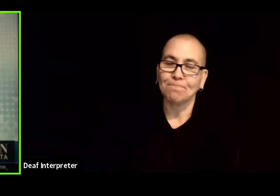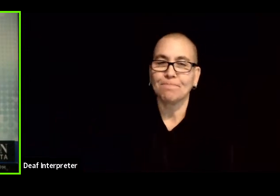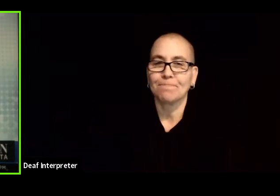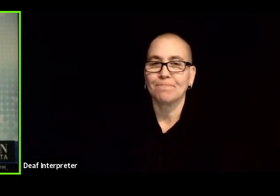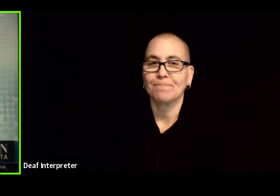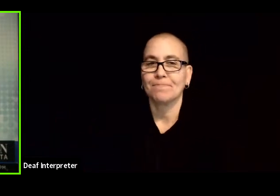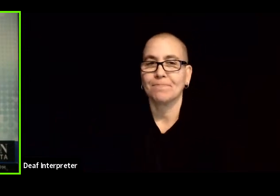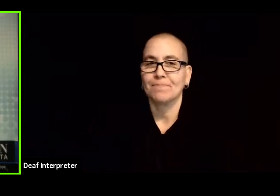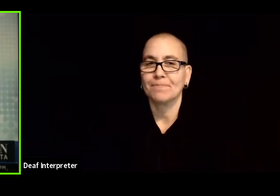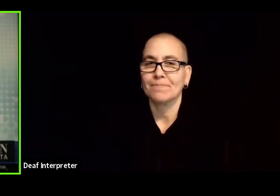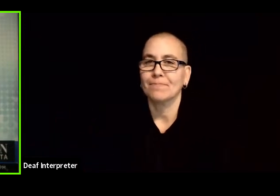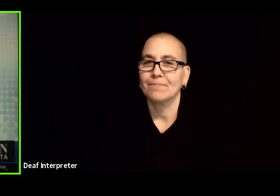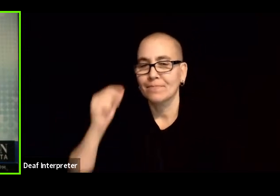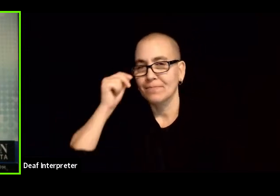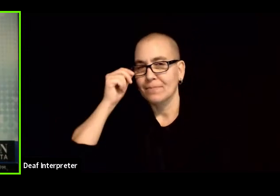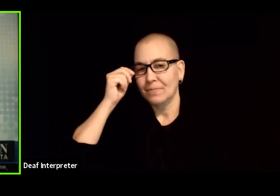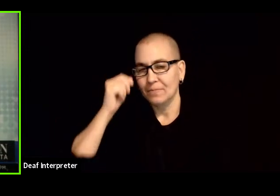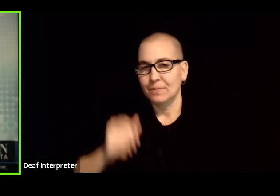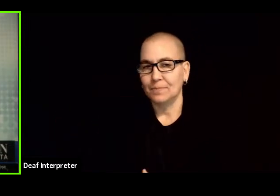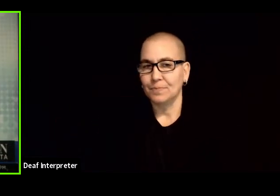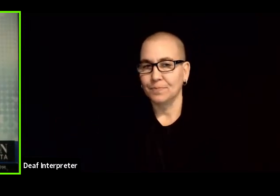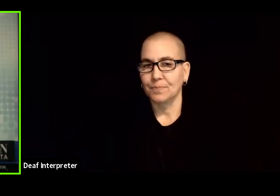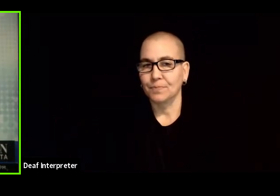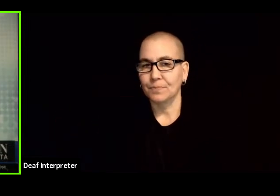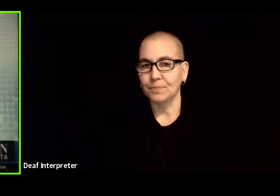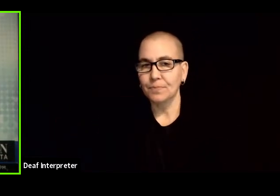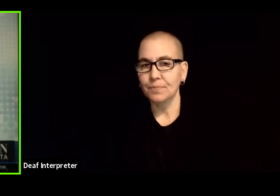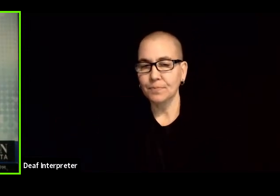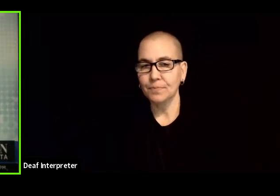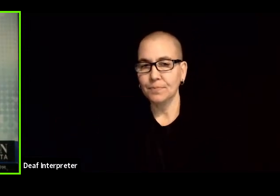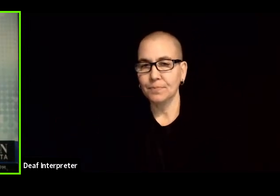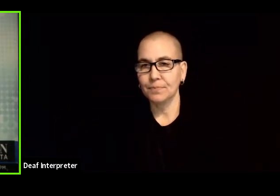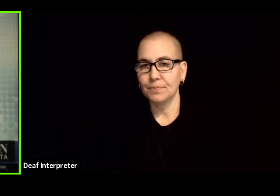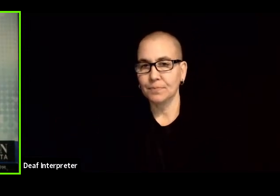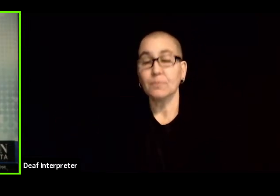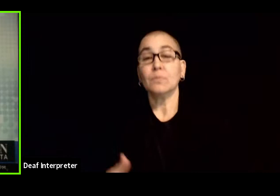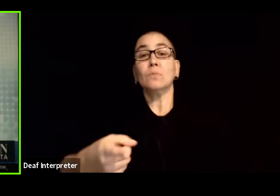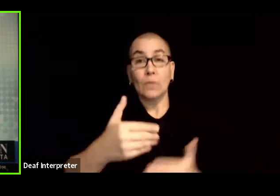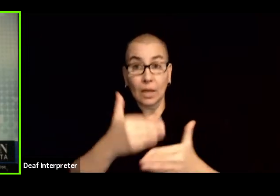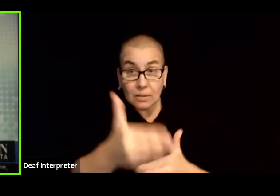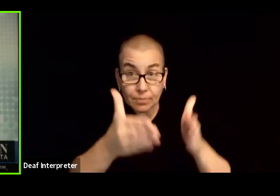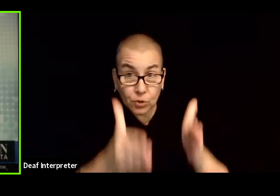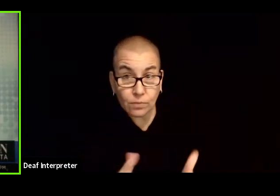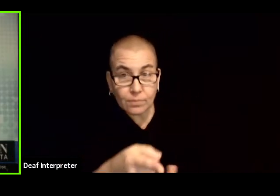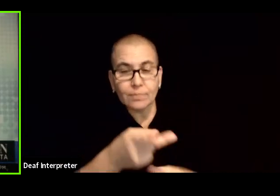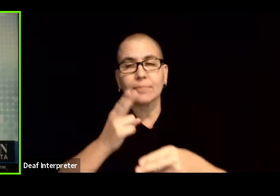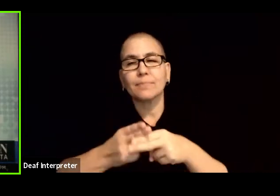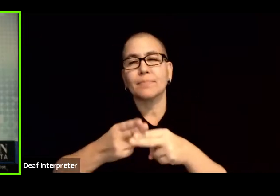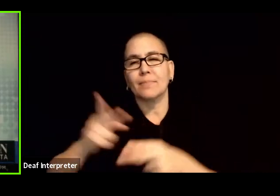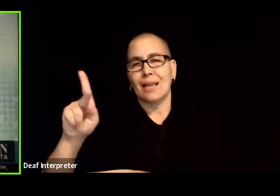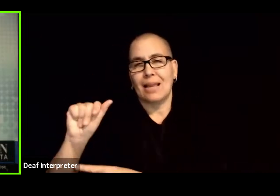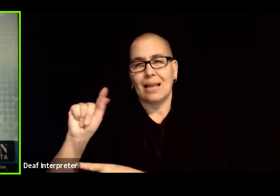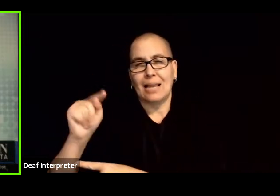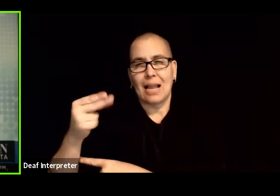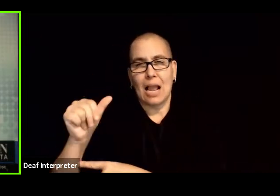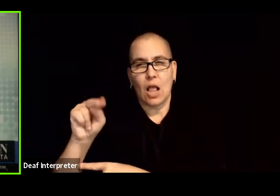Your next question comes from the line of Catherine Richard from Minnesota Public. Your line is open now.